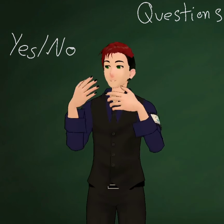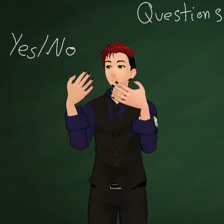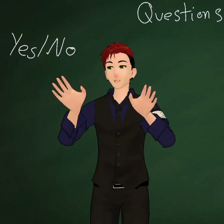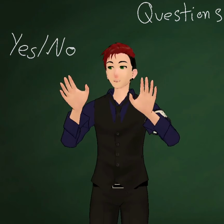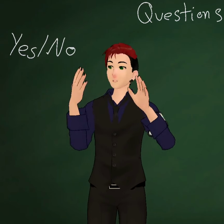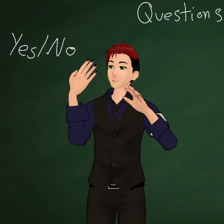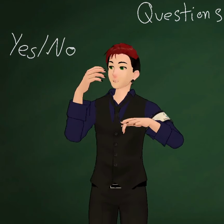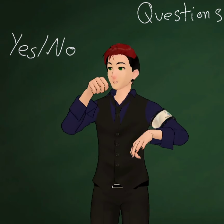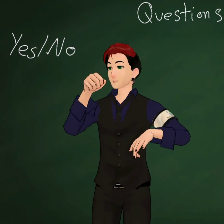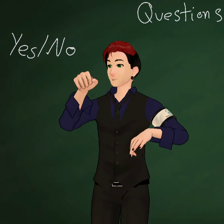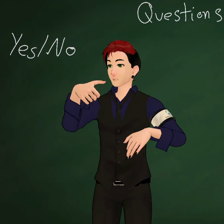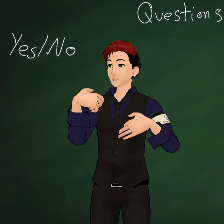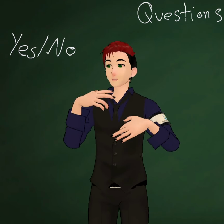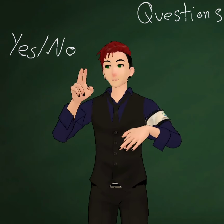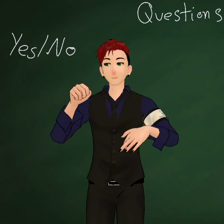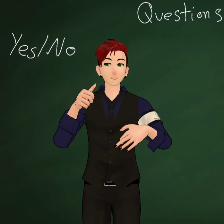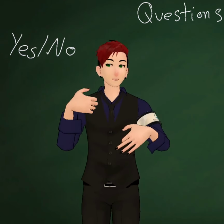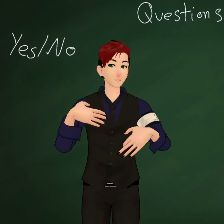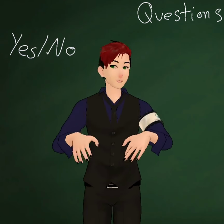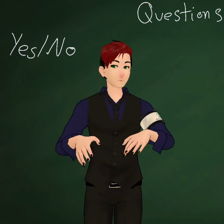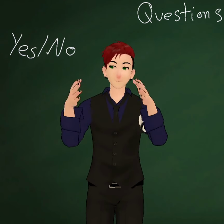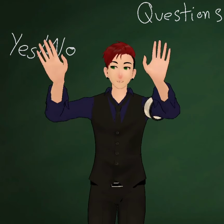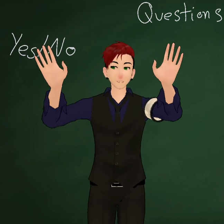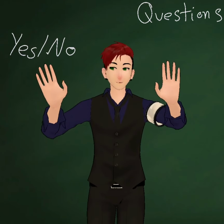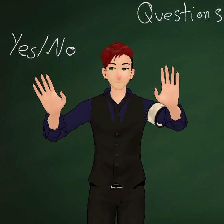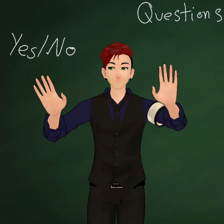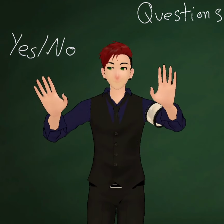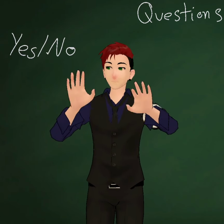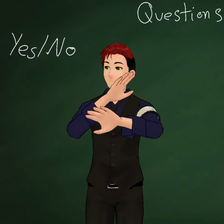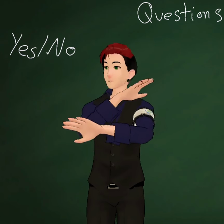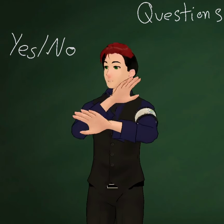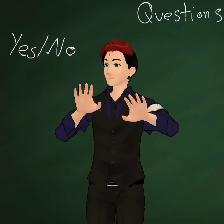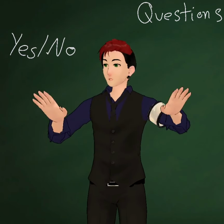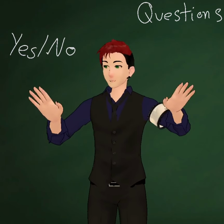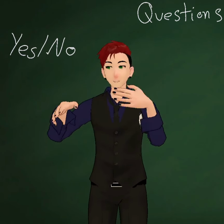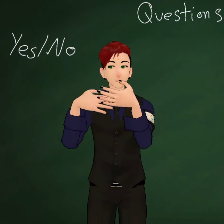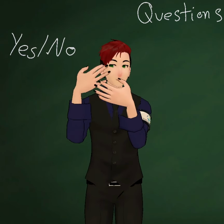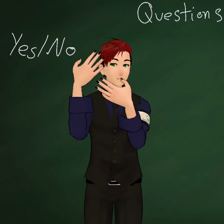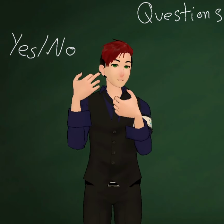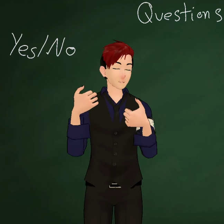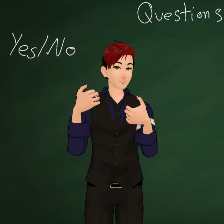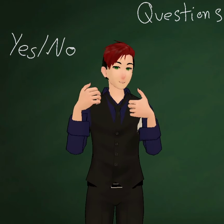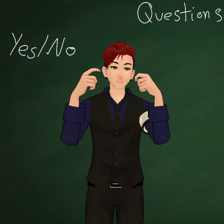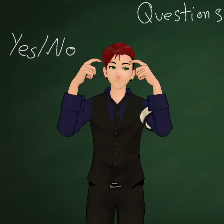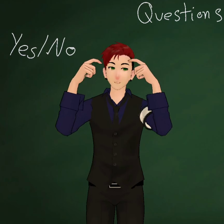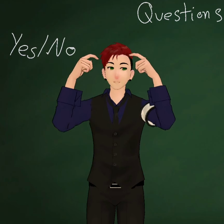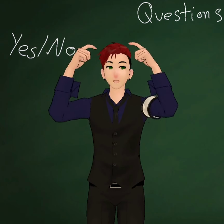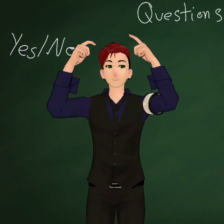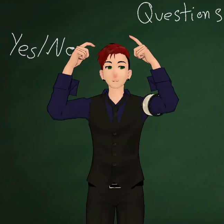I just want to know yes, you have them, or no, you don't have them. That's it. That is all the information I'm looking for with my eyebrows